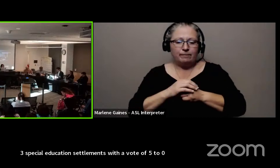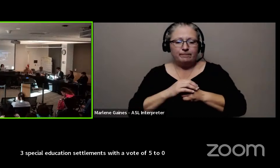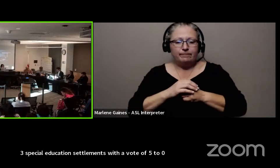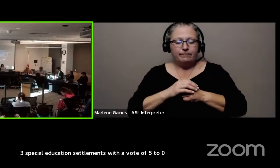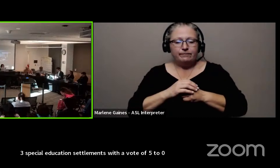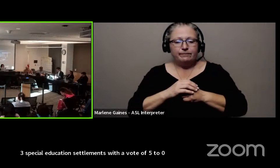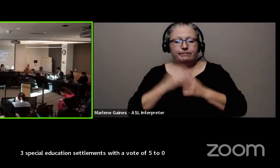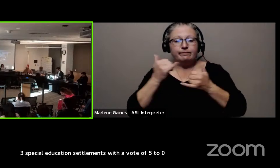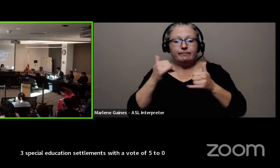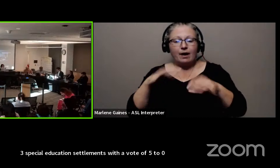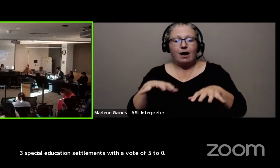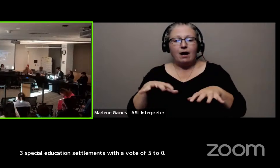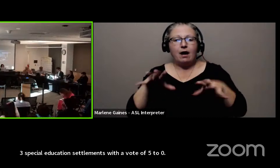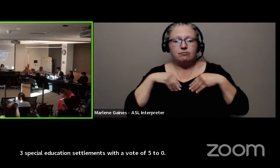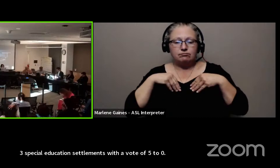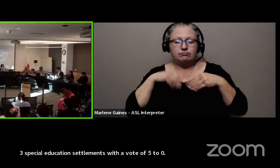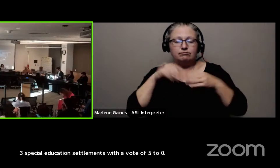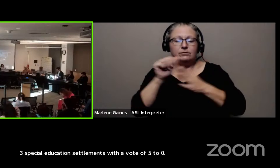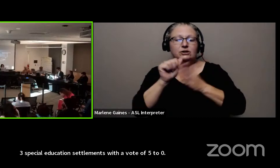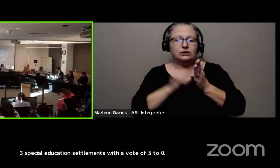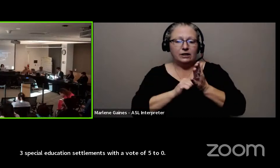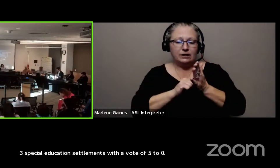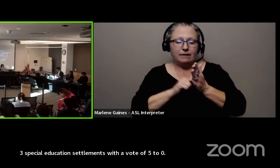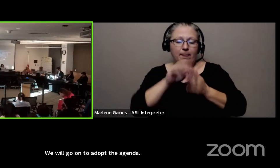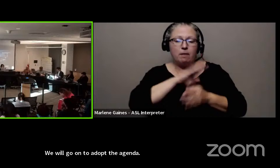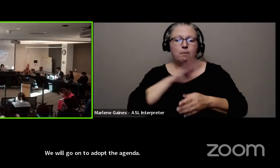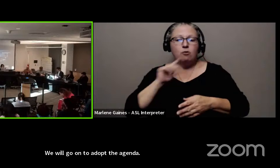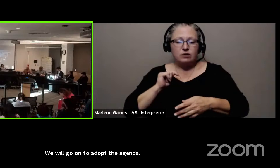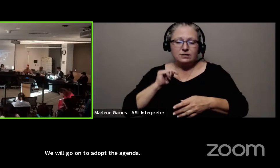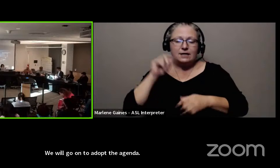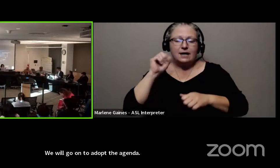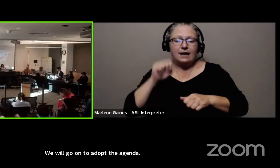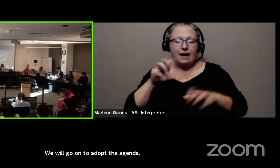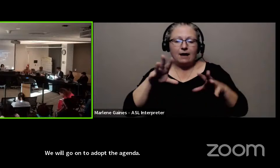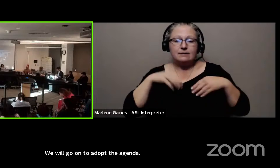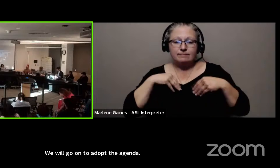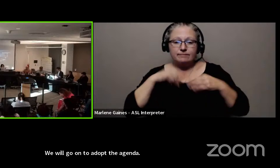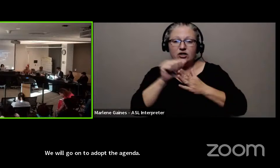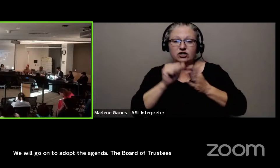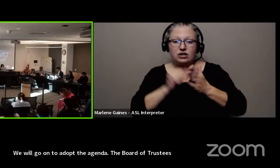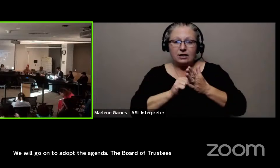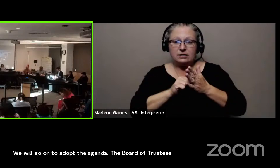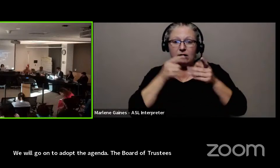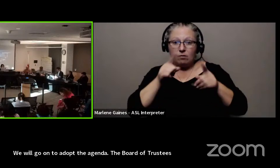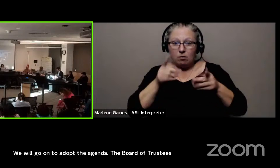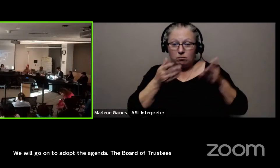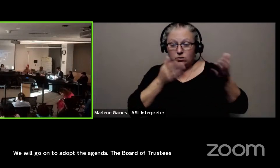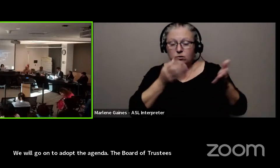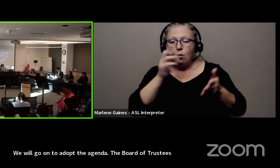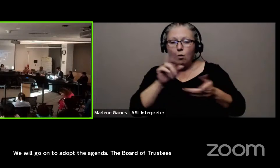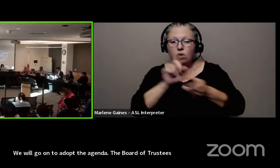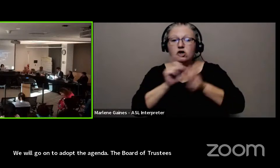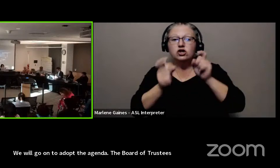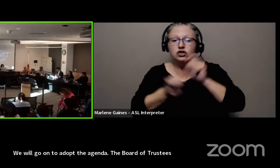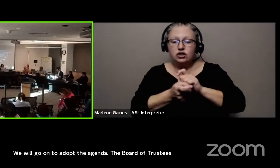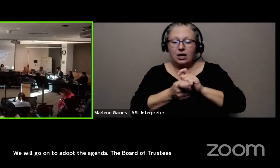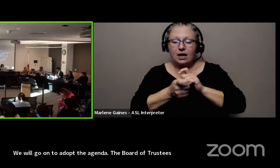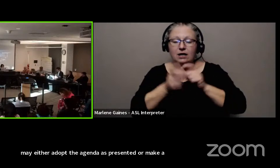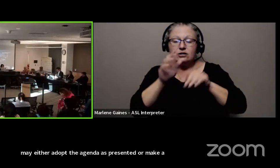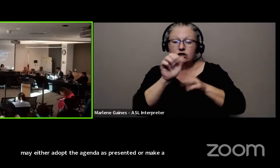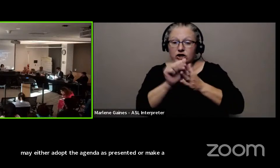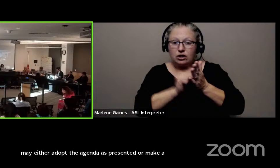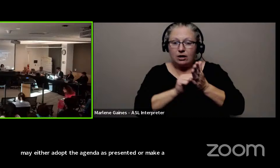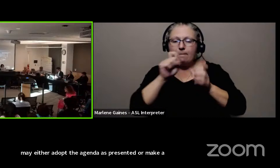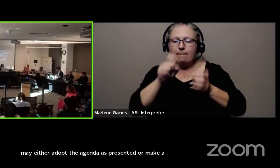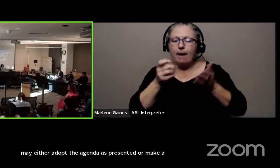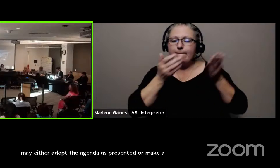to adopt the agenda. The Board of Trustees may either adopt the agenda as presented or make a change to the agenda through a